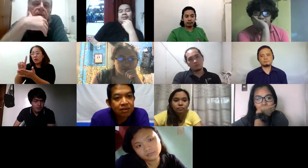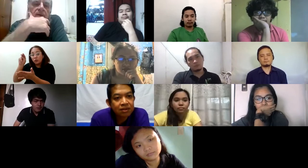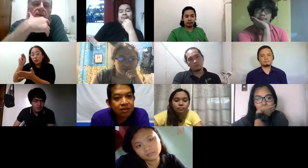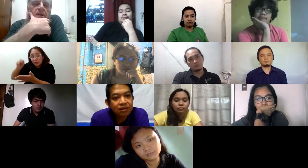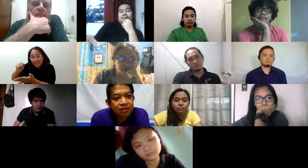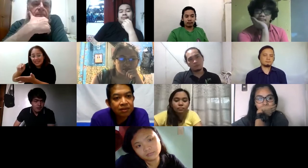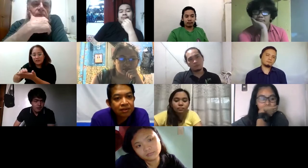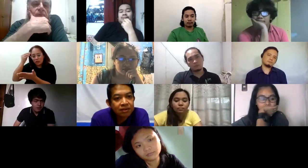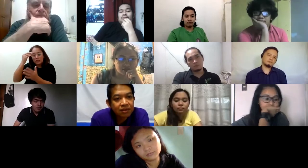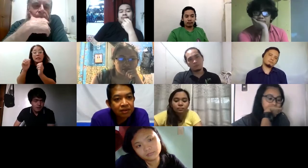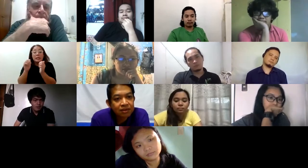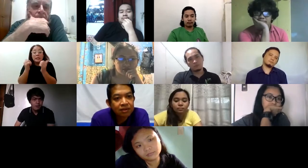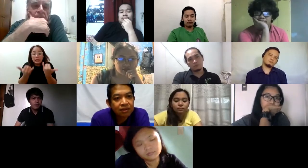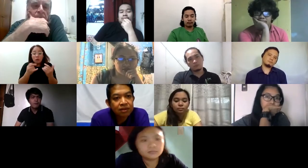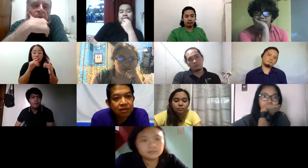other people.